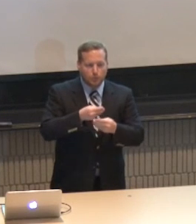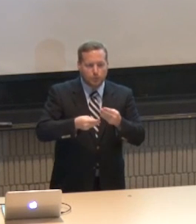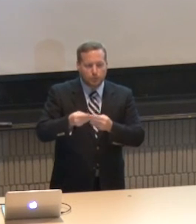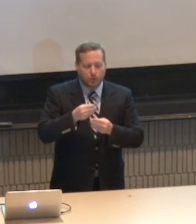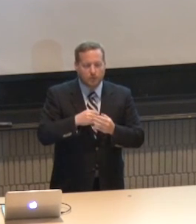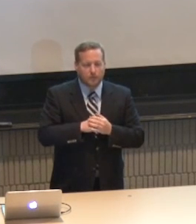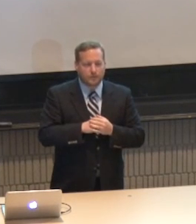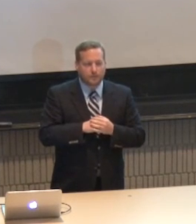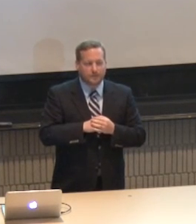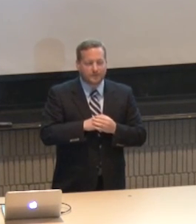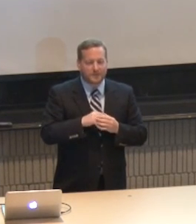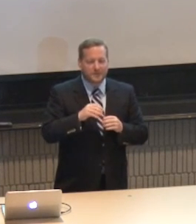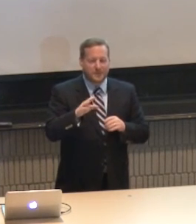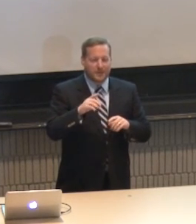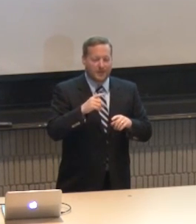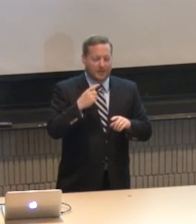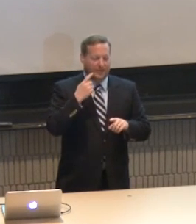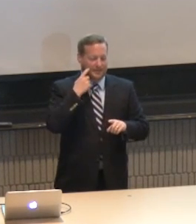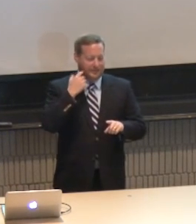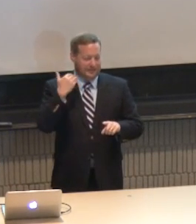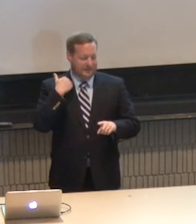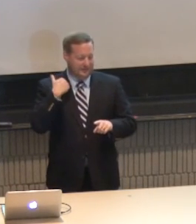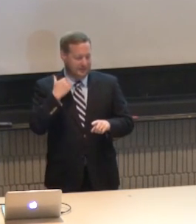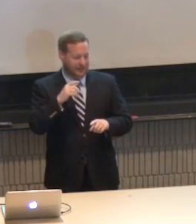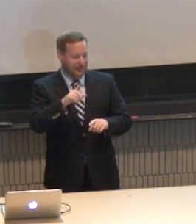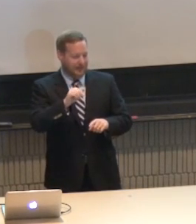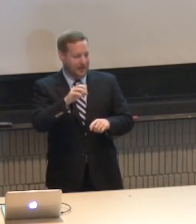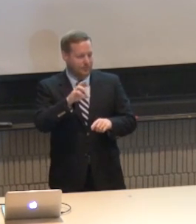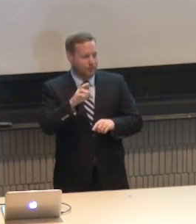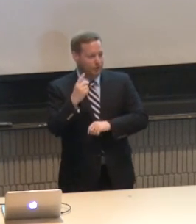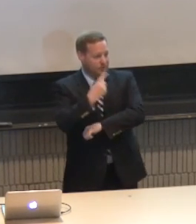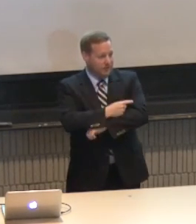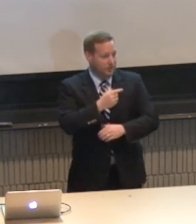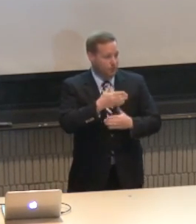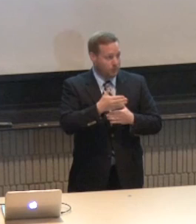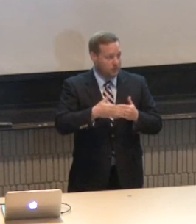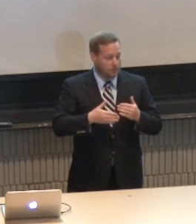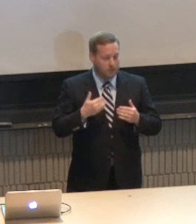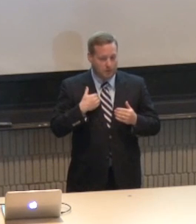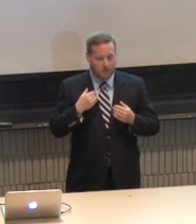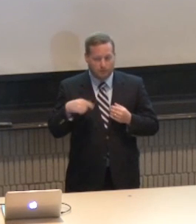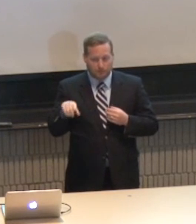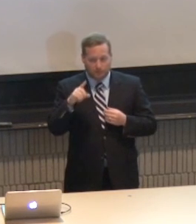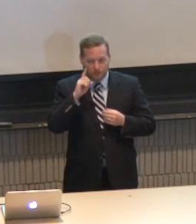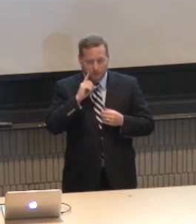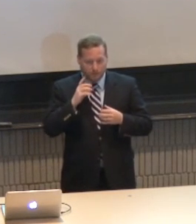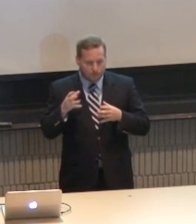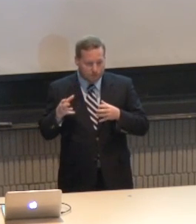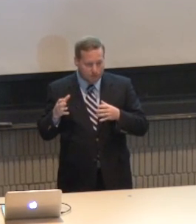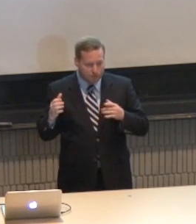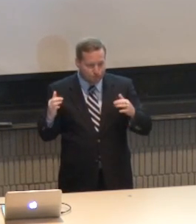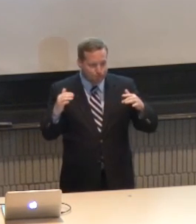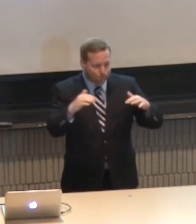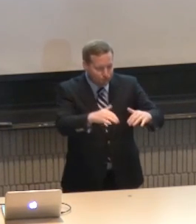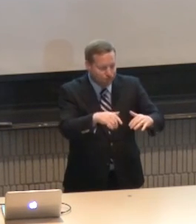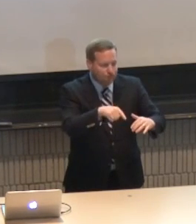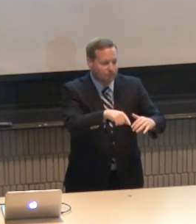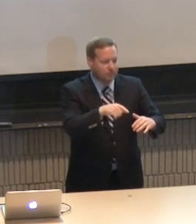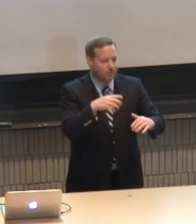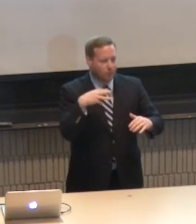where folks are starting to share information. But, well, recently on Labor Day weekend, there was a